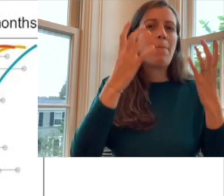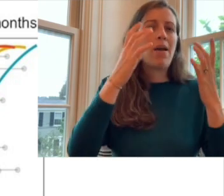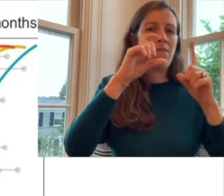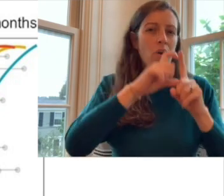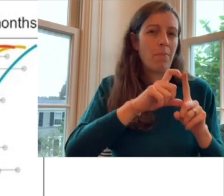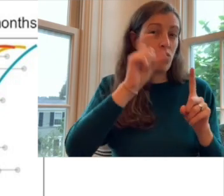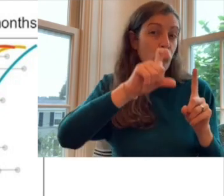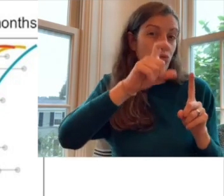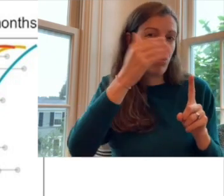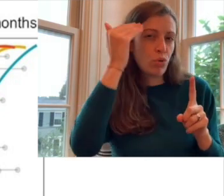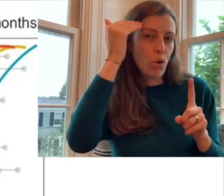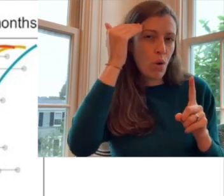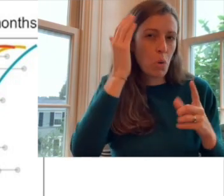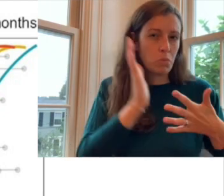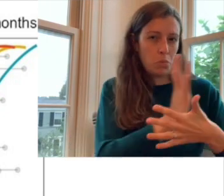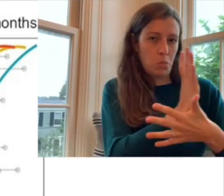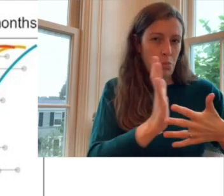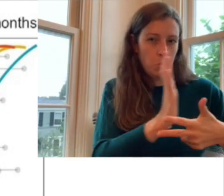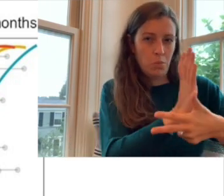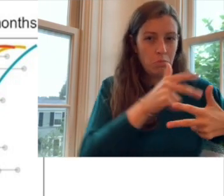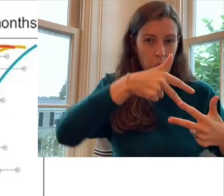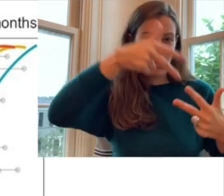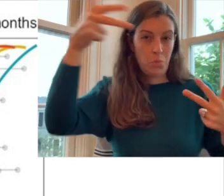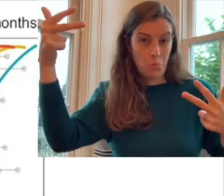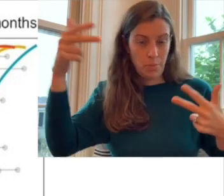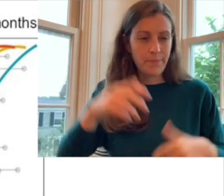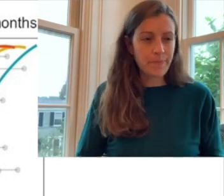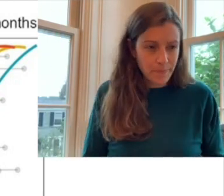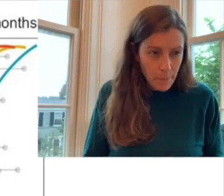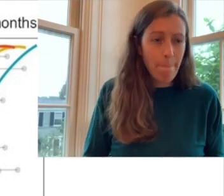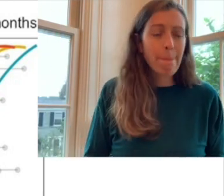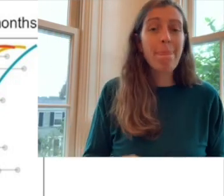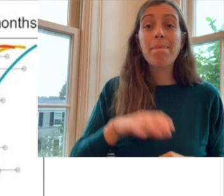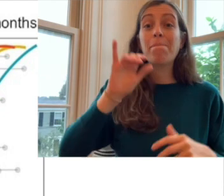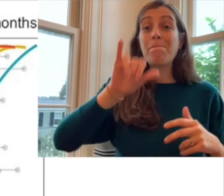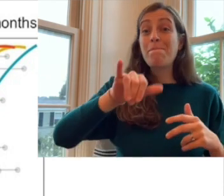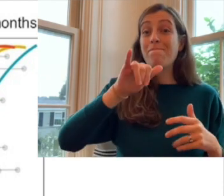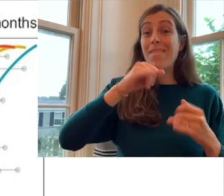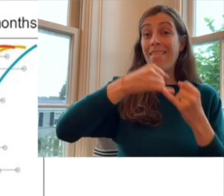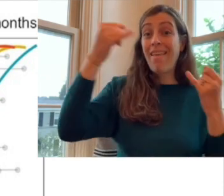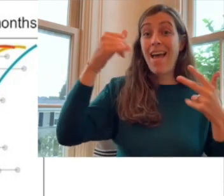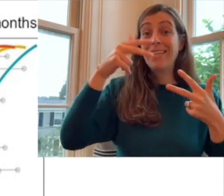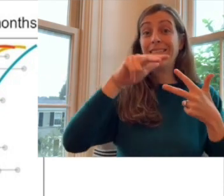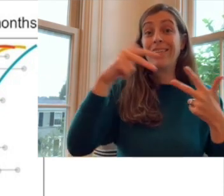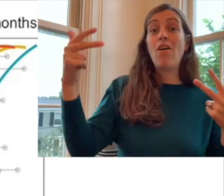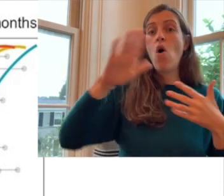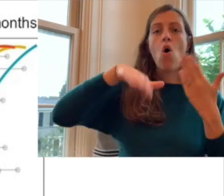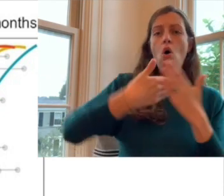on the normative sample. So in all of these graphs, the lines represent, those growth curves represent the normative sample growth